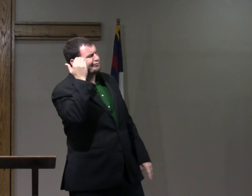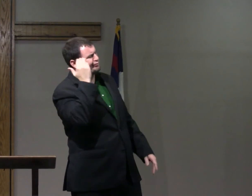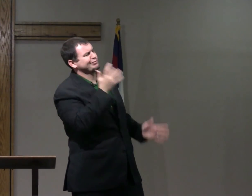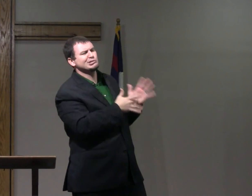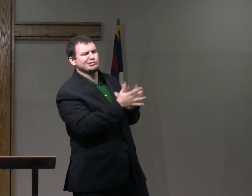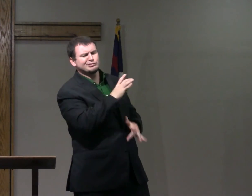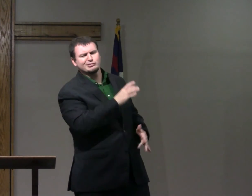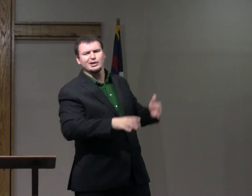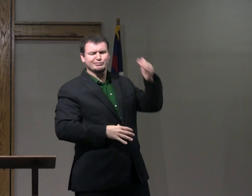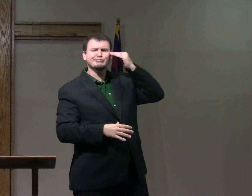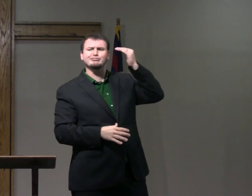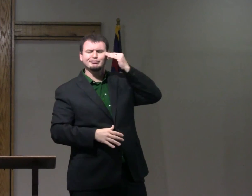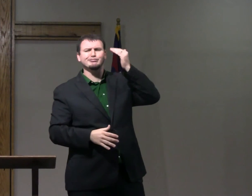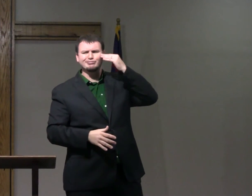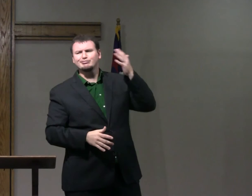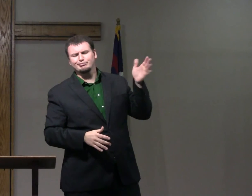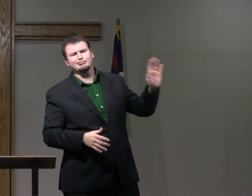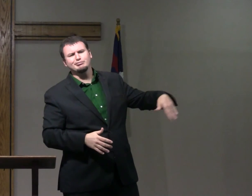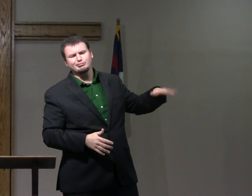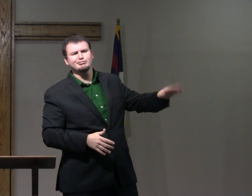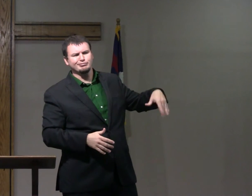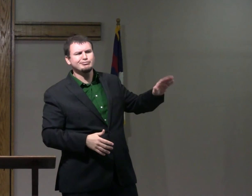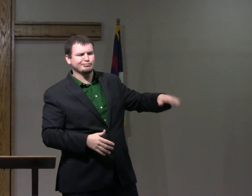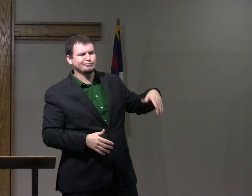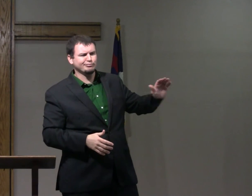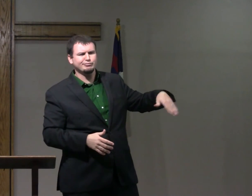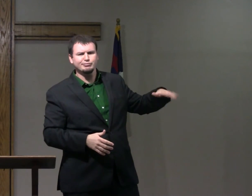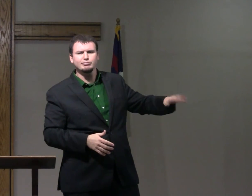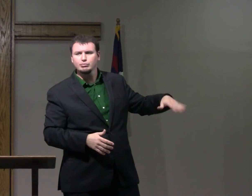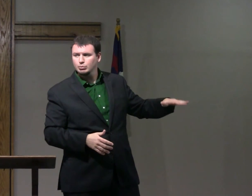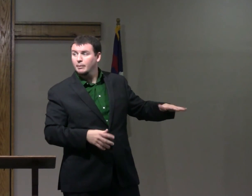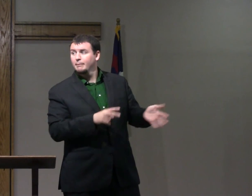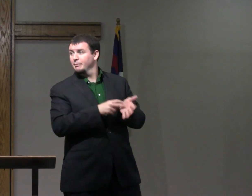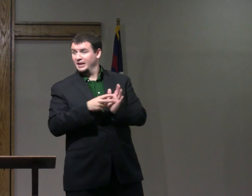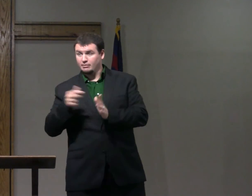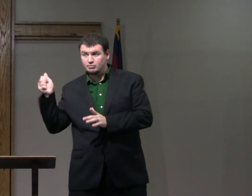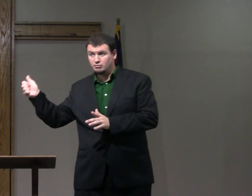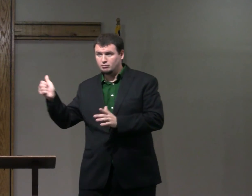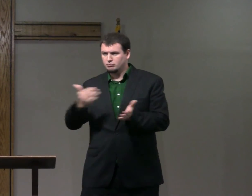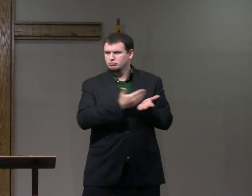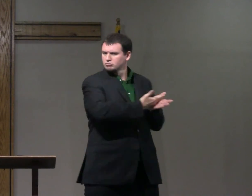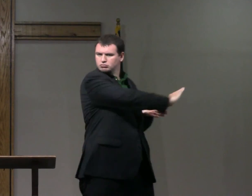can go and explain. And maybe the person will say, oh, yeah, yeah, I know about Jesus.